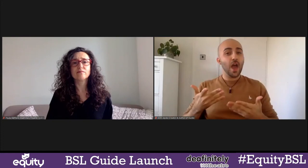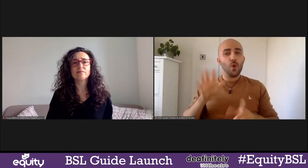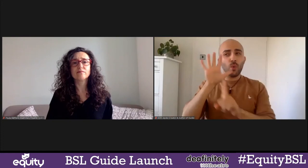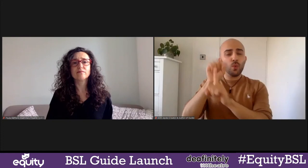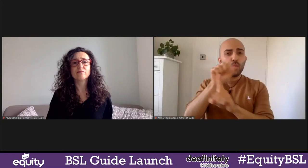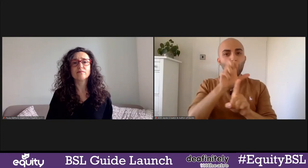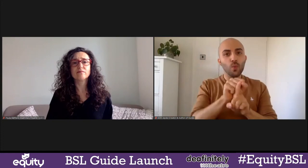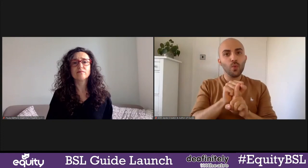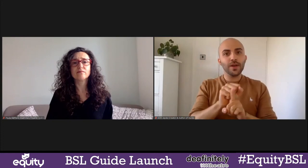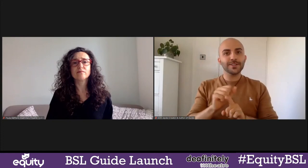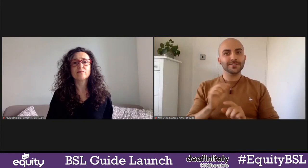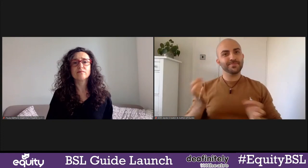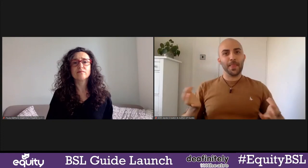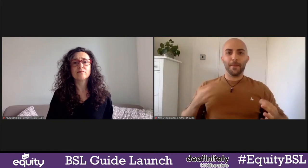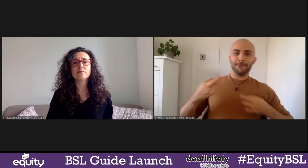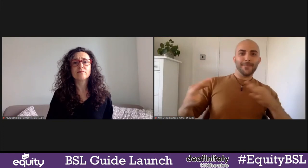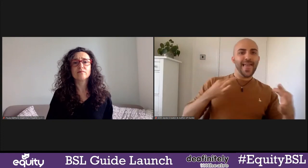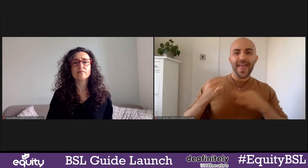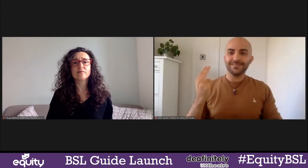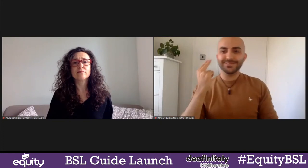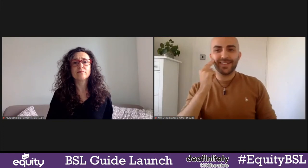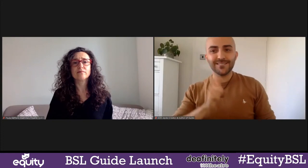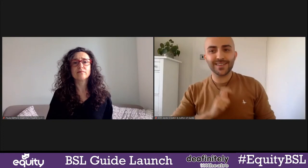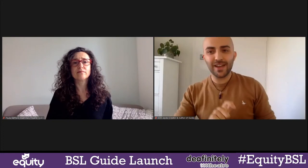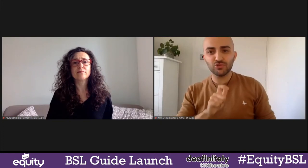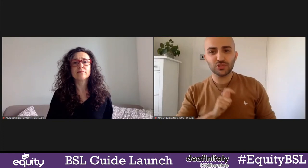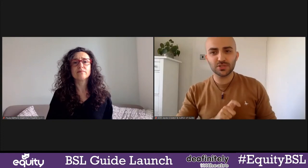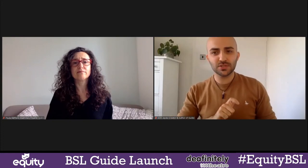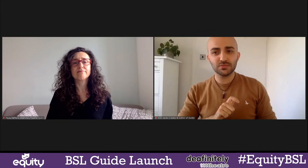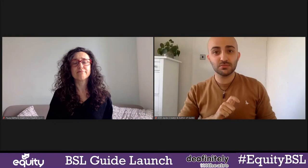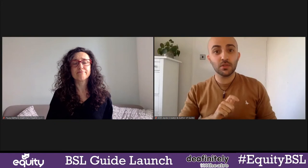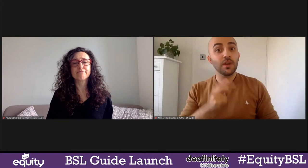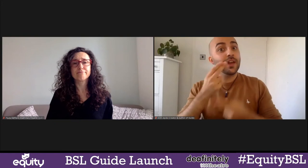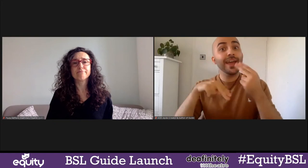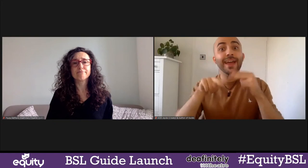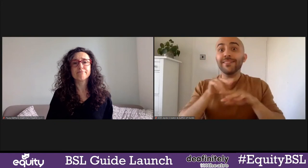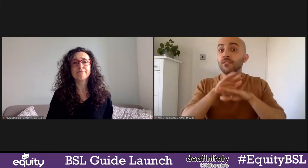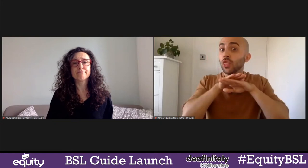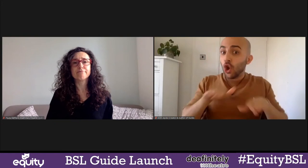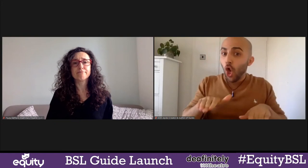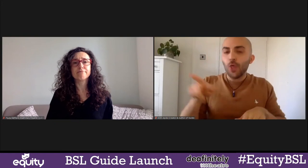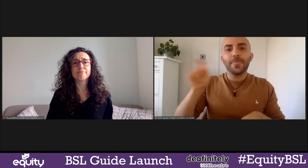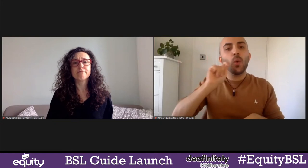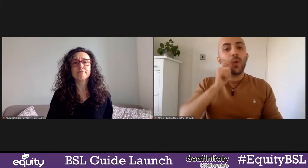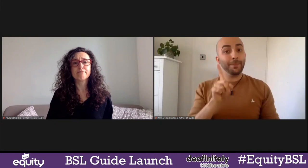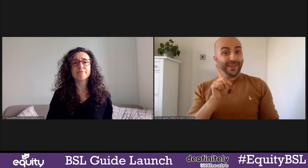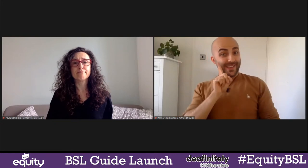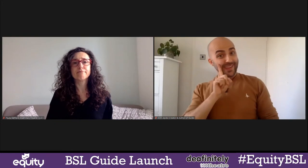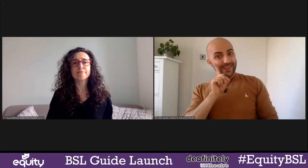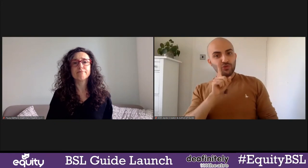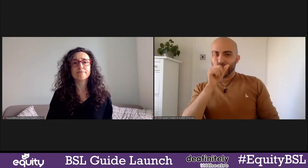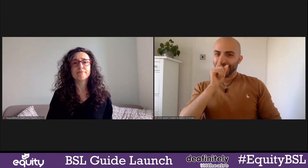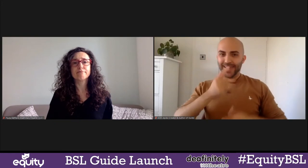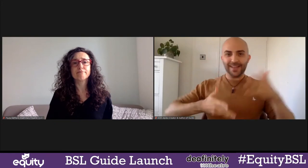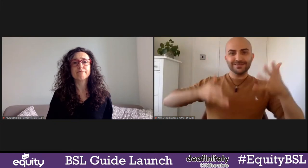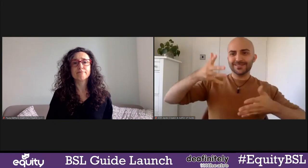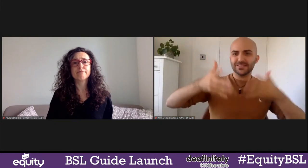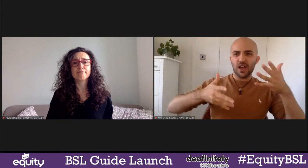and present, who are playing deaf characters. If they're not, they